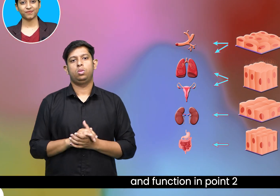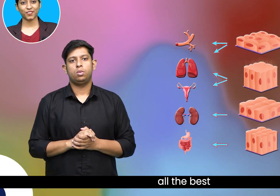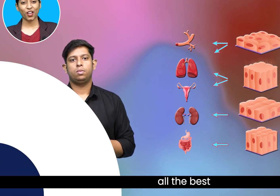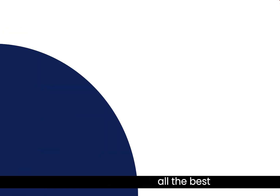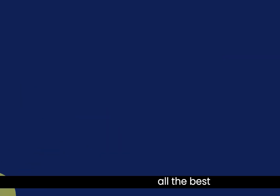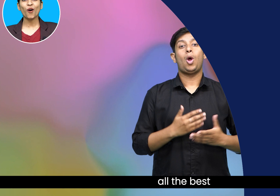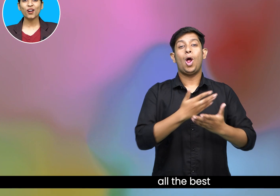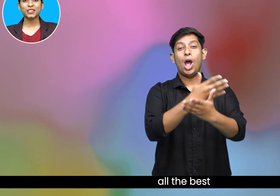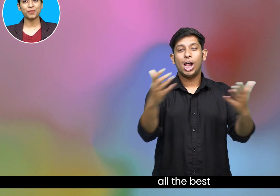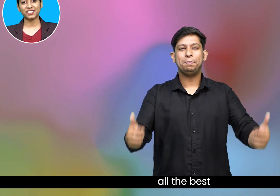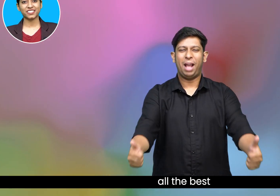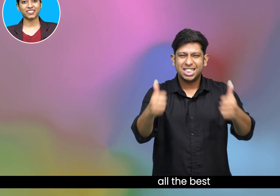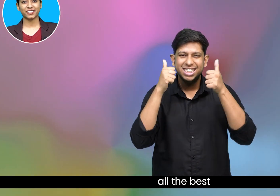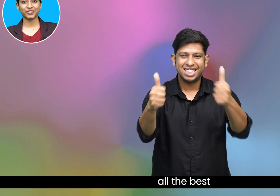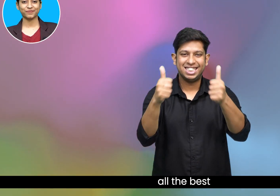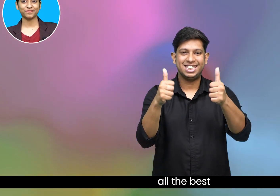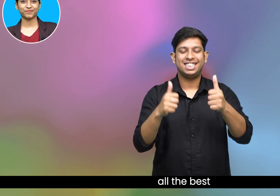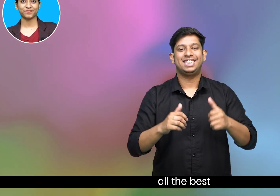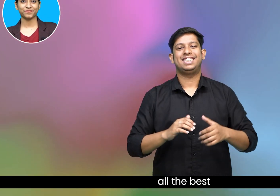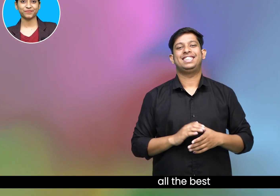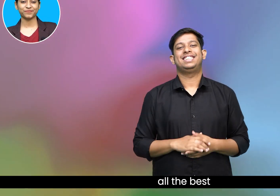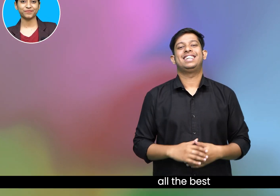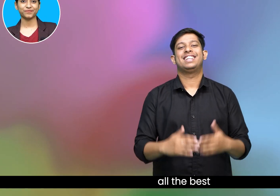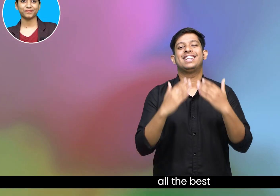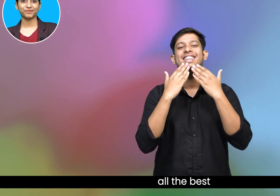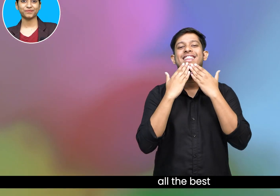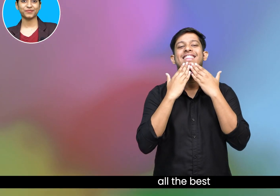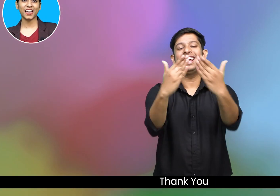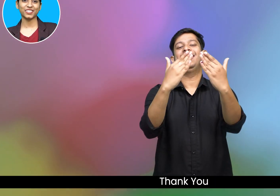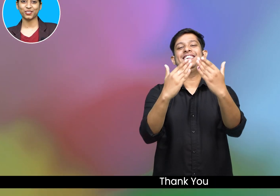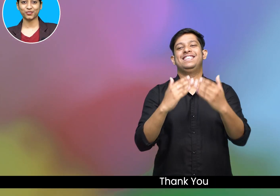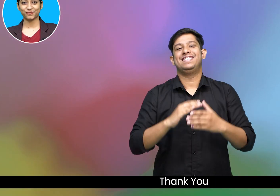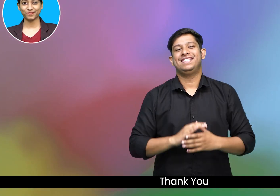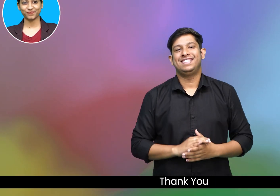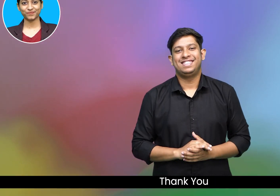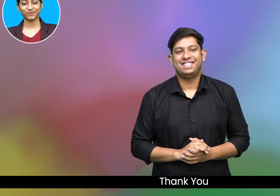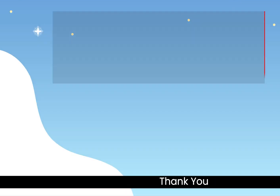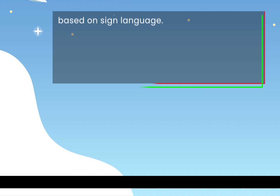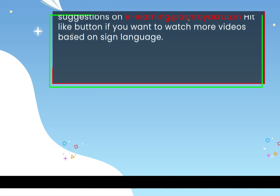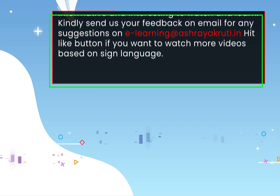All the best. Thank you.